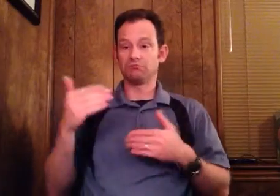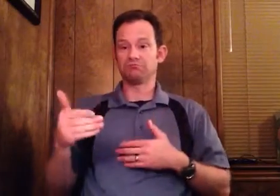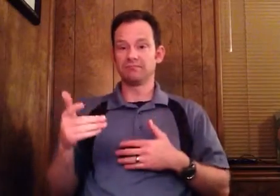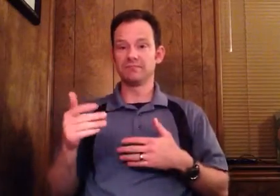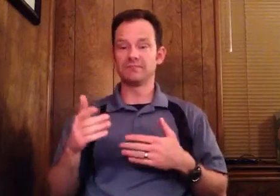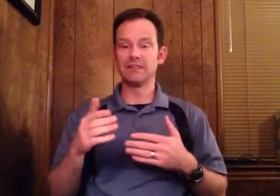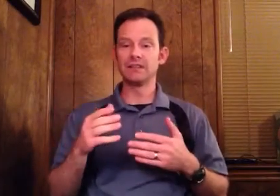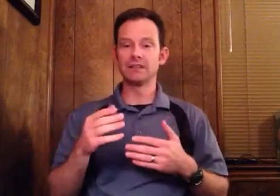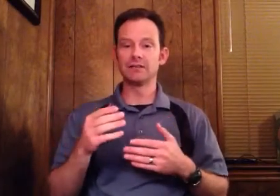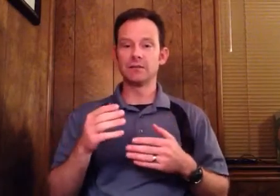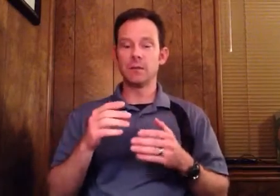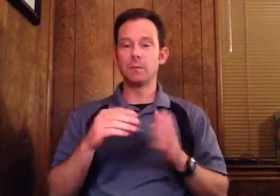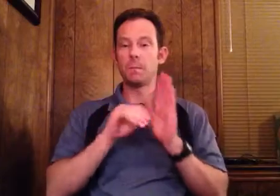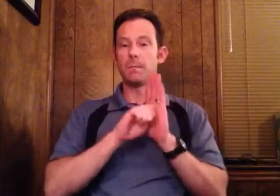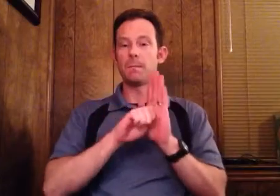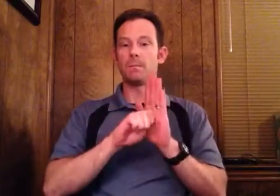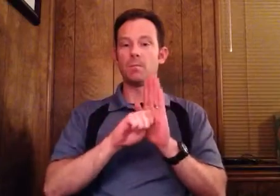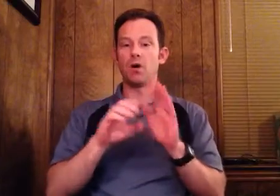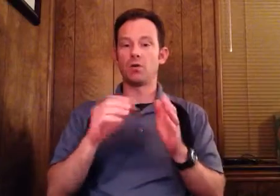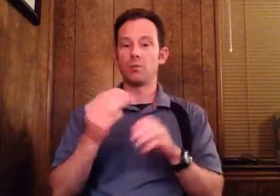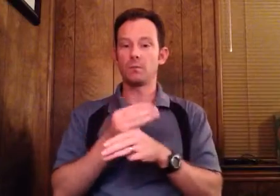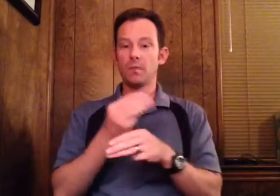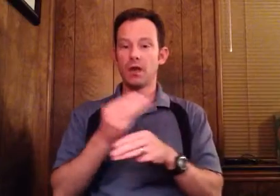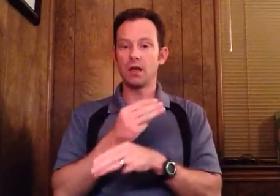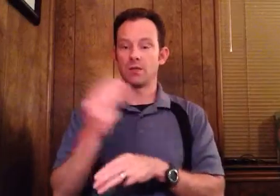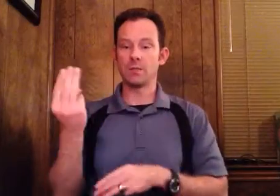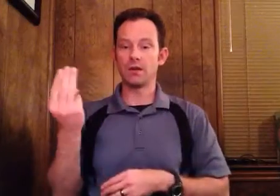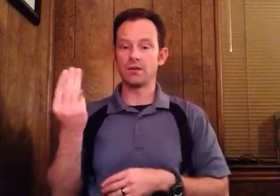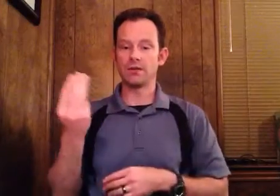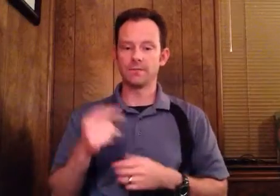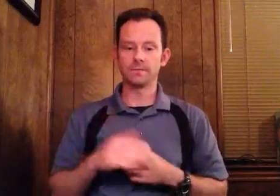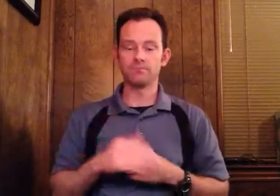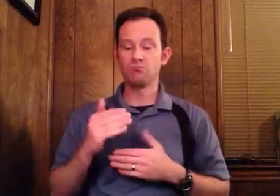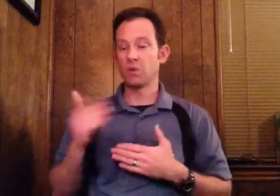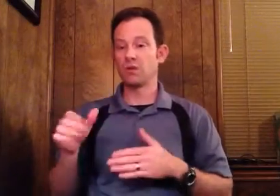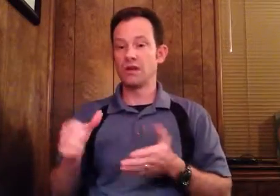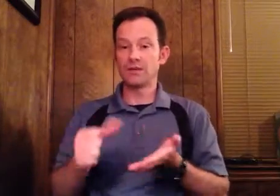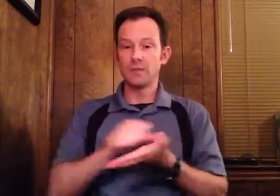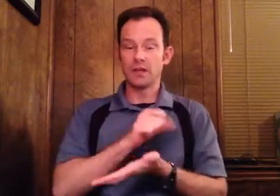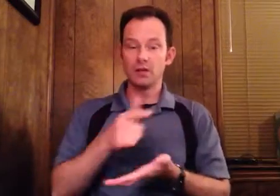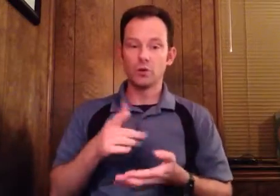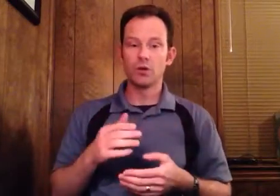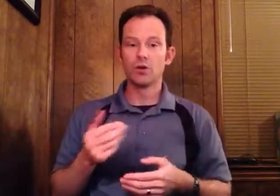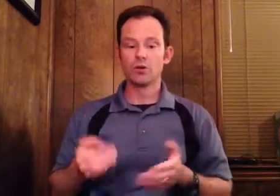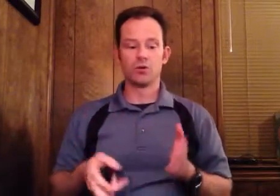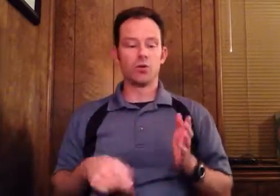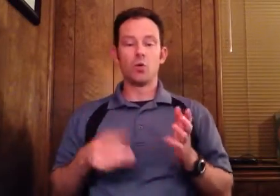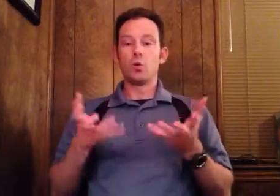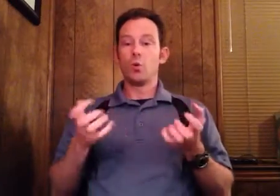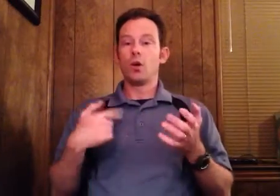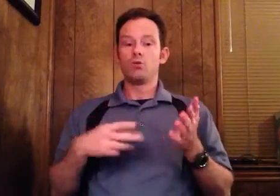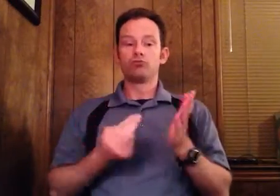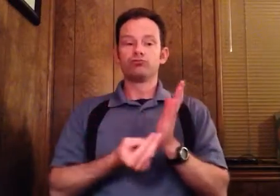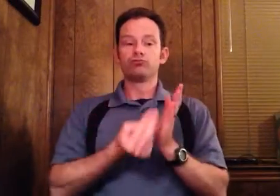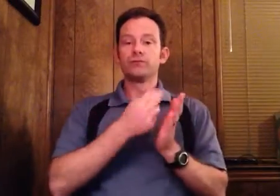page. And we're just going to review our problem-solving strategy. Remember that we need to first understand the problem, so we read